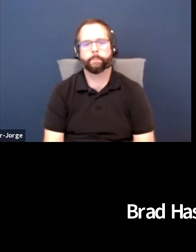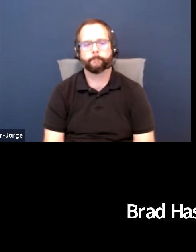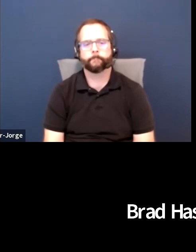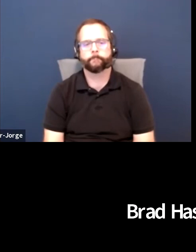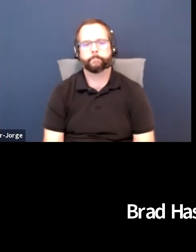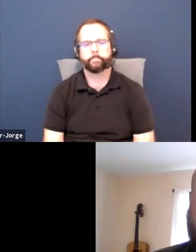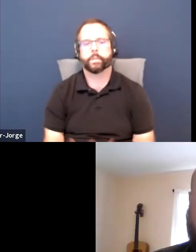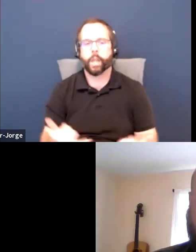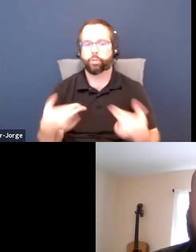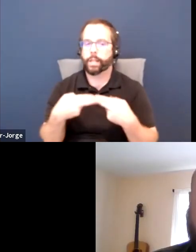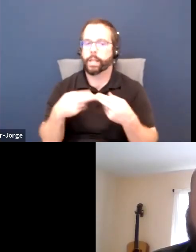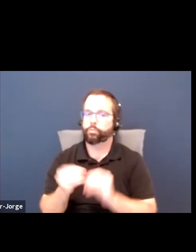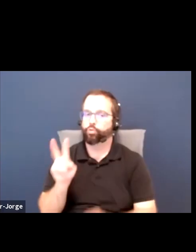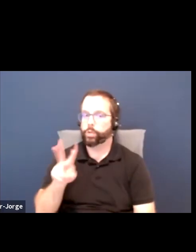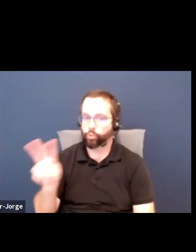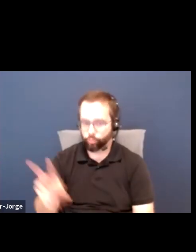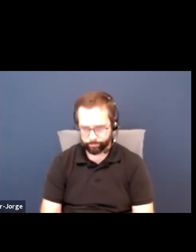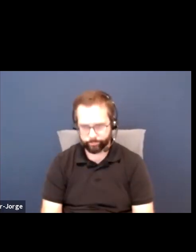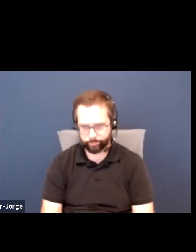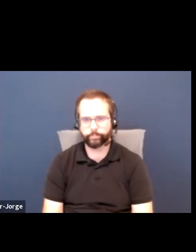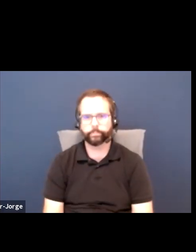And back to you, Brad.